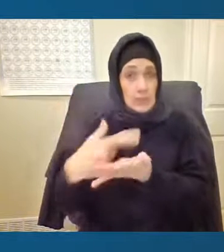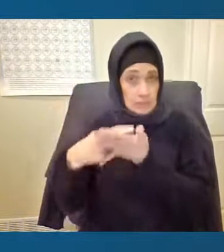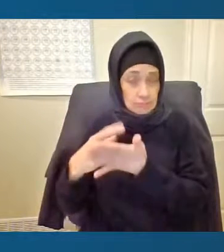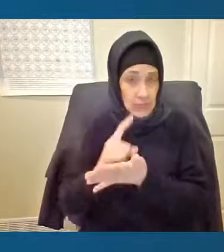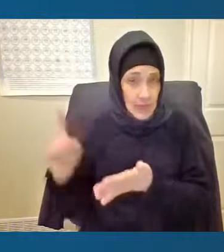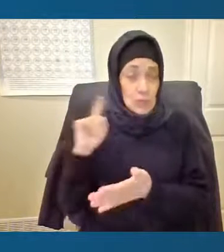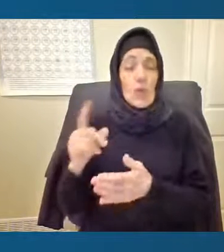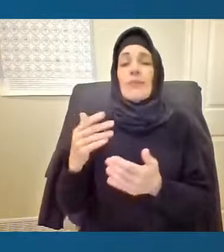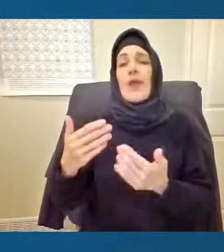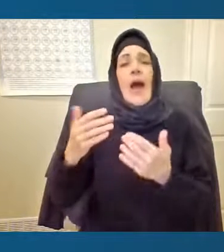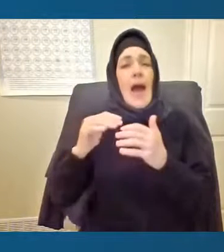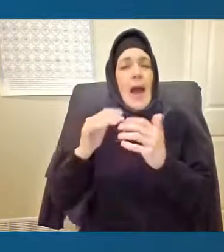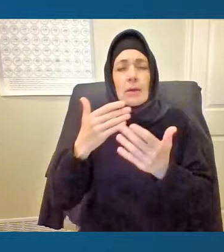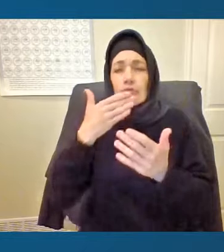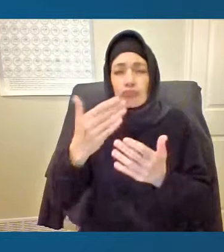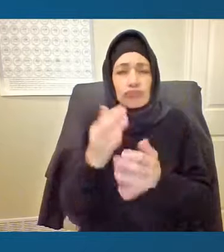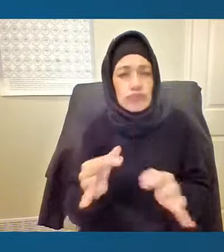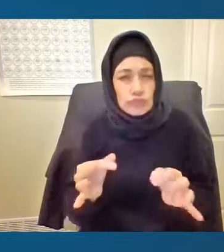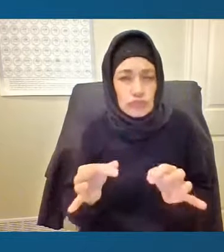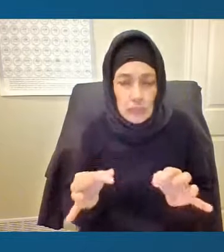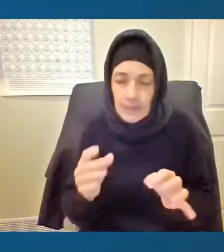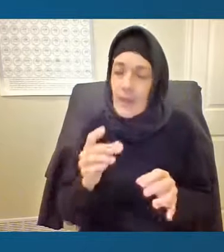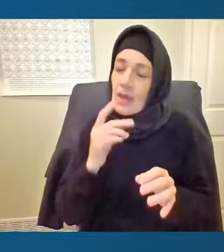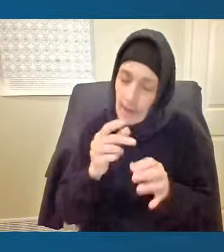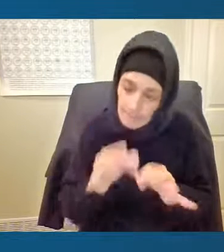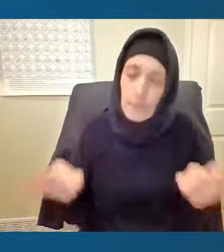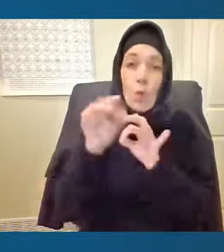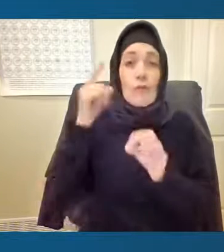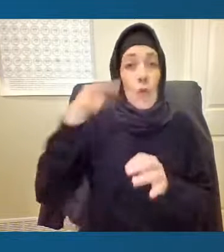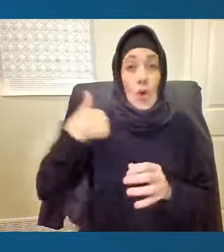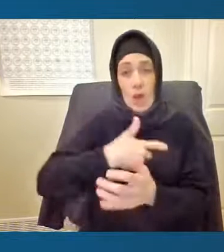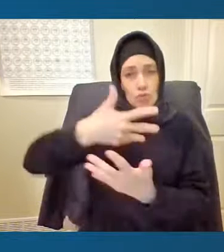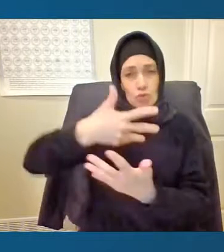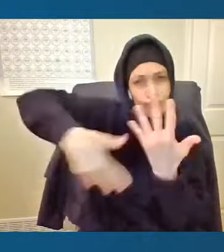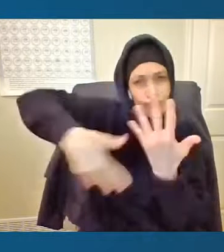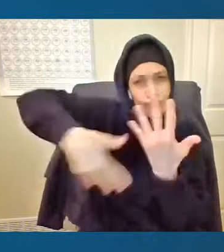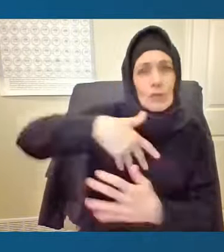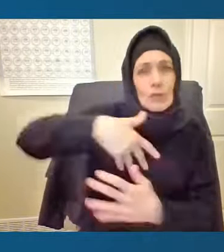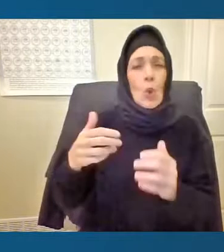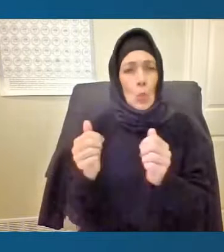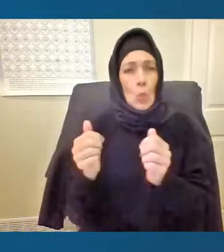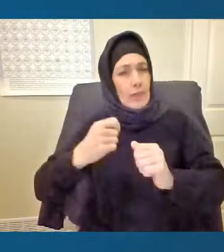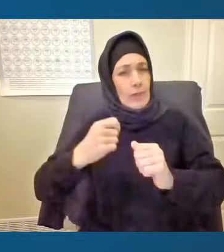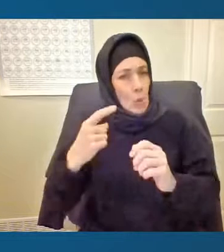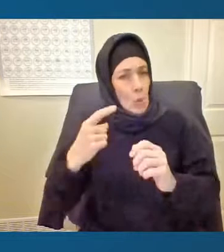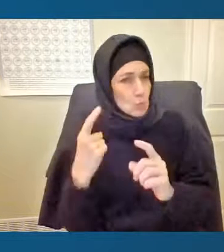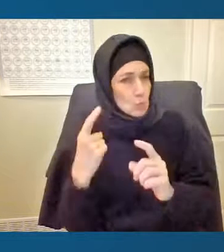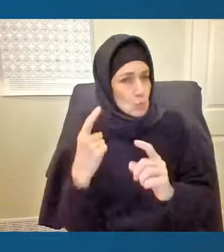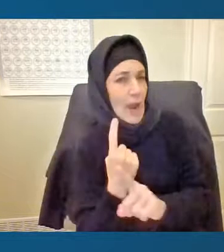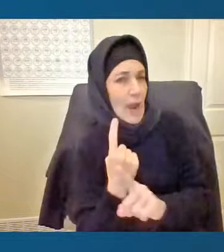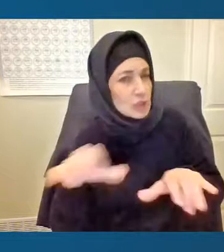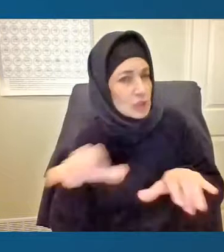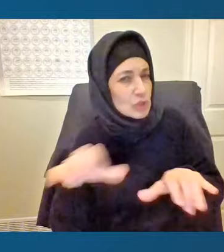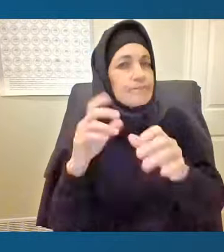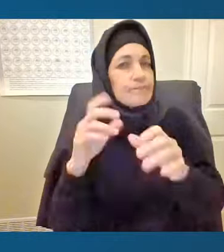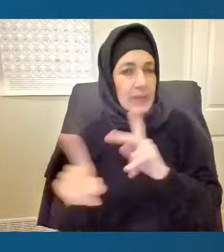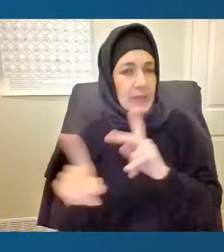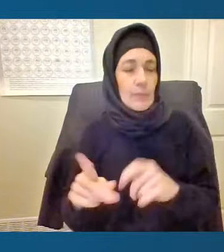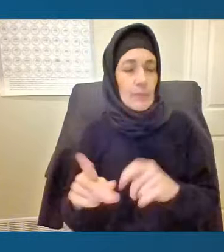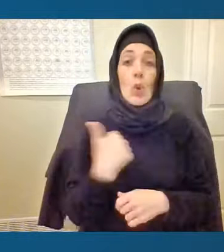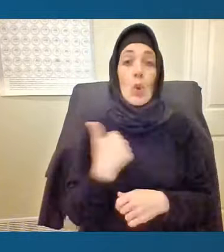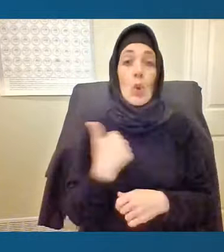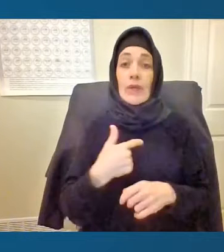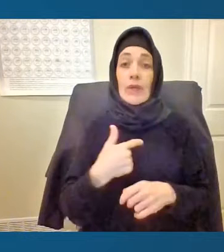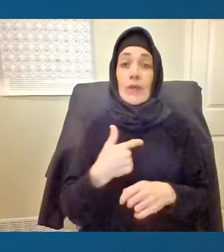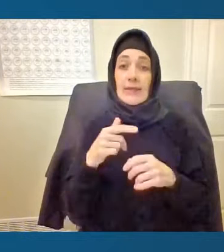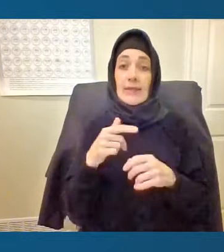importance of having righteous people around you. And we mentioned the hadith of Rasul Sallallahu Alaihi Wasallam,